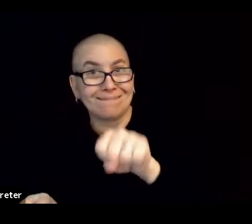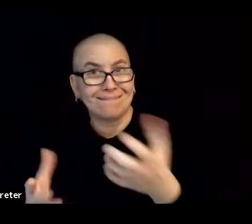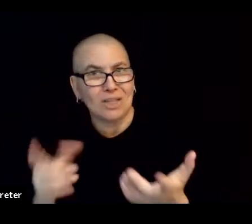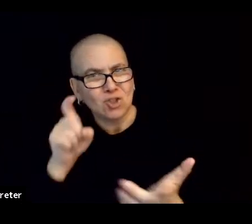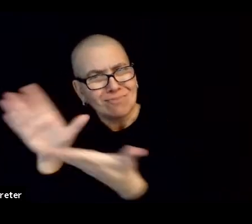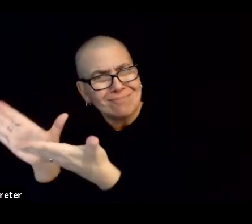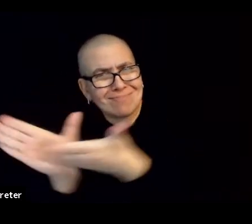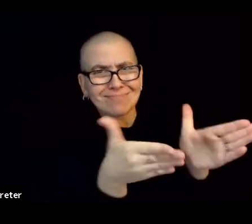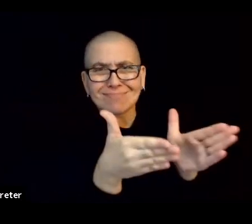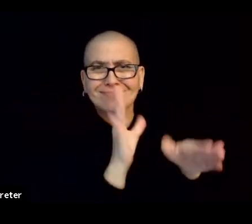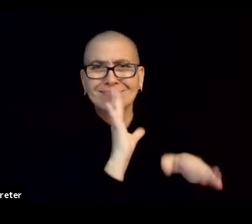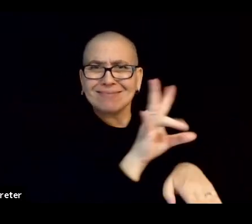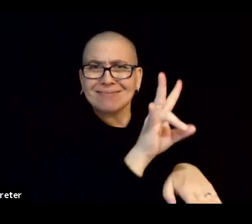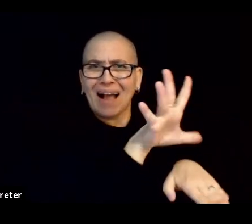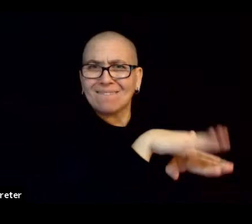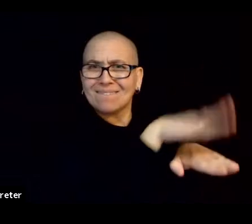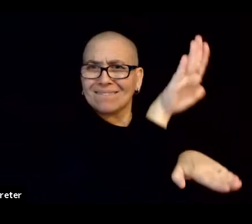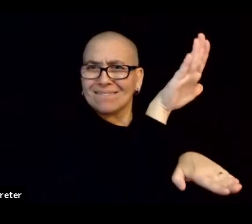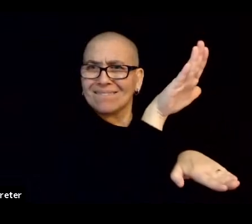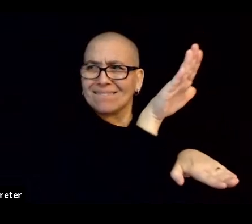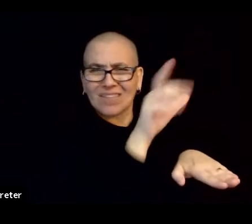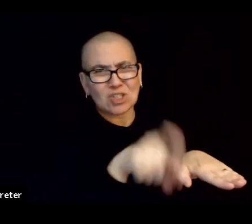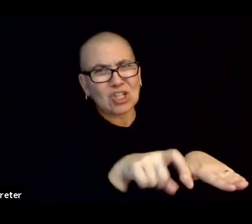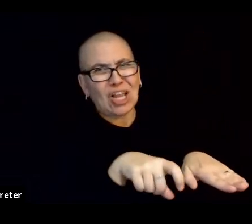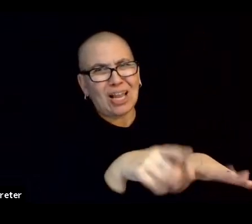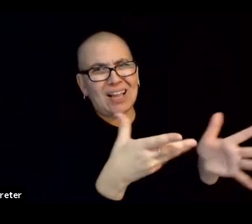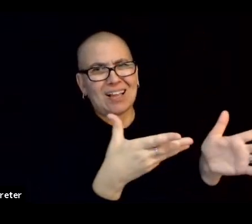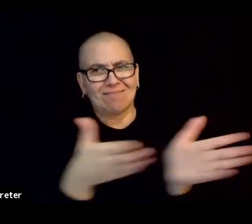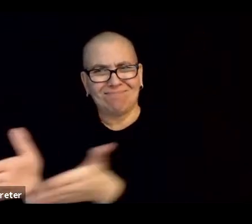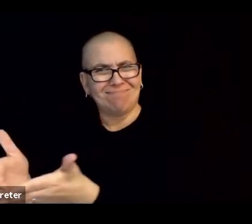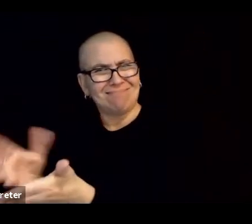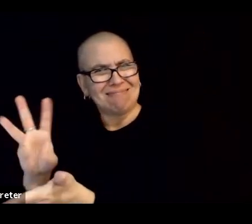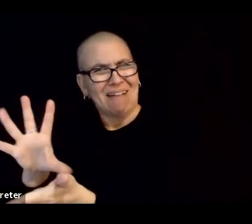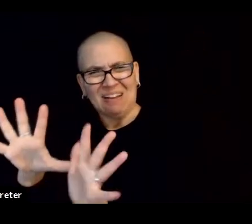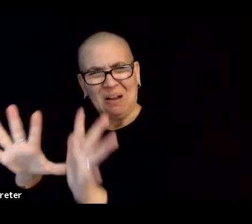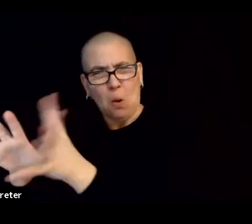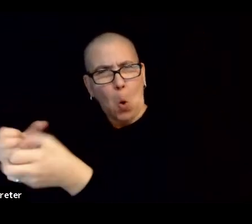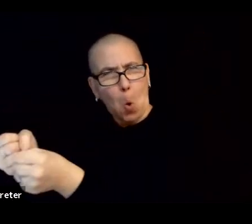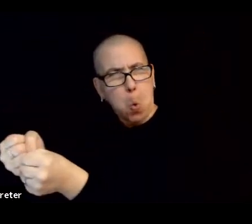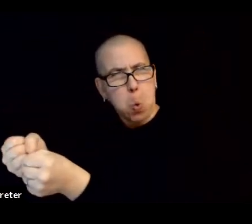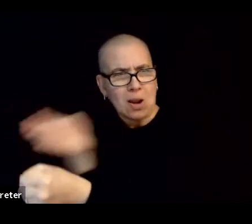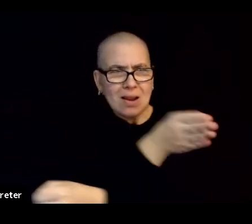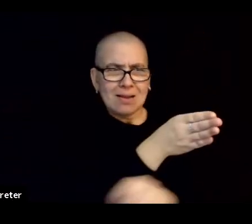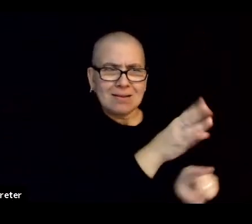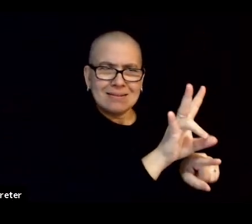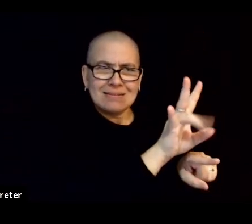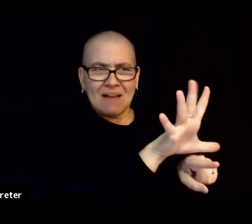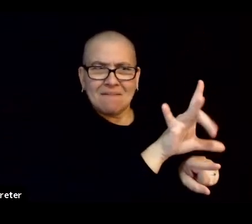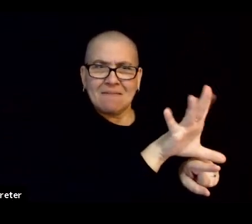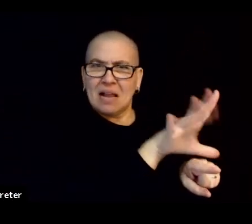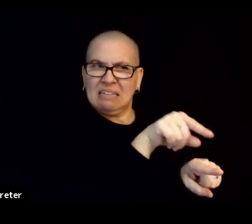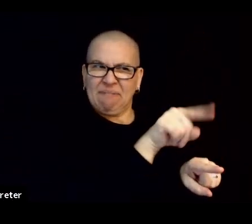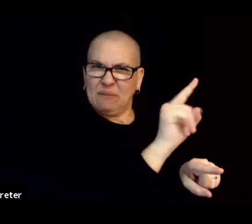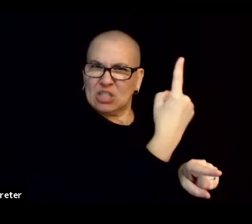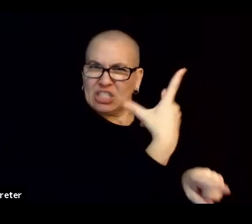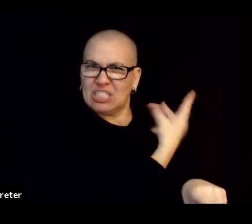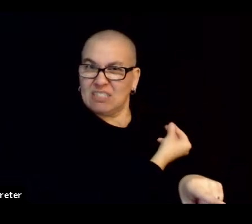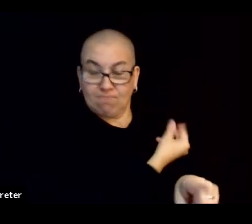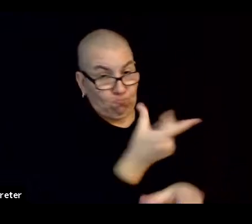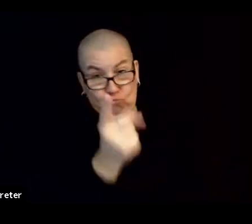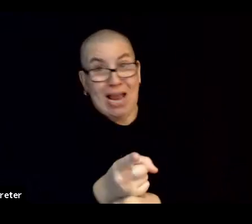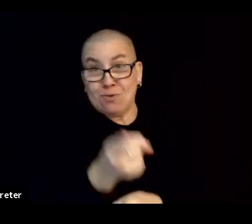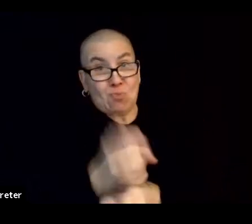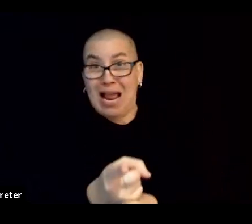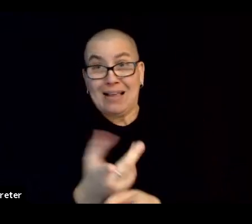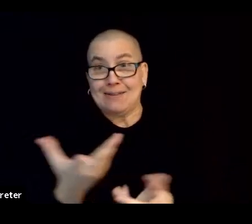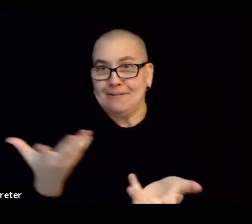incremental, more strictly prioritized process of going through smaller populations first makes a lot of logical